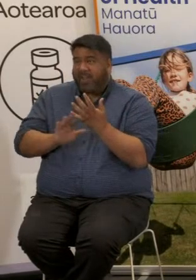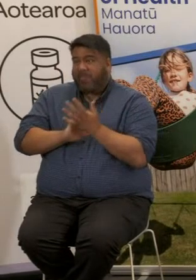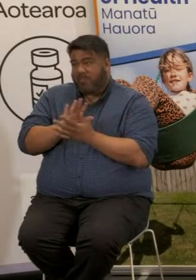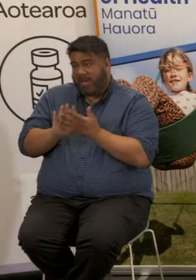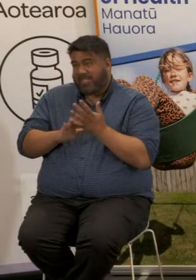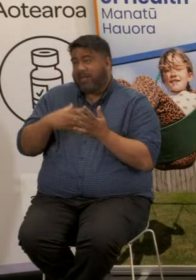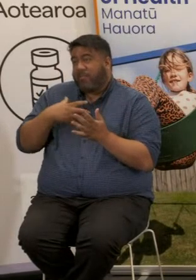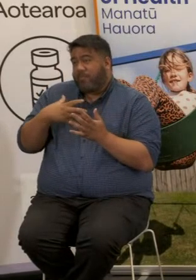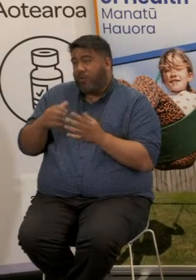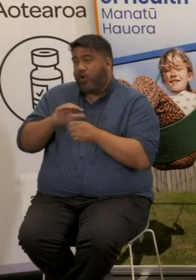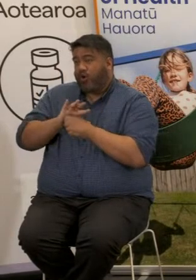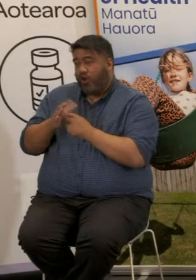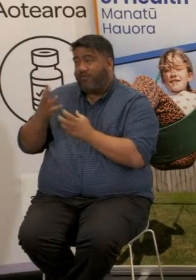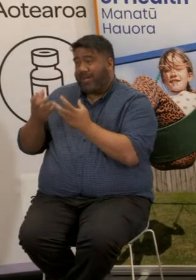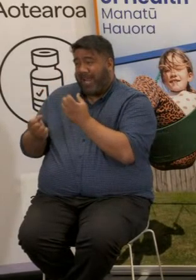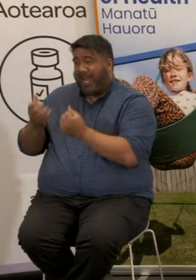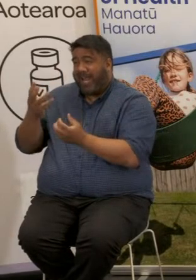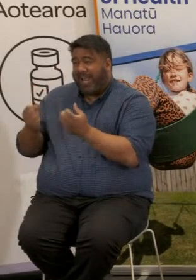said, we will have these available